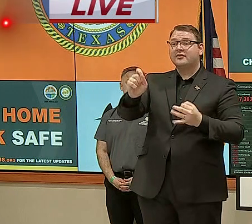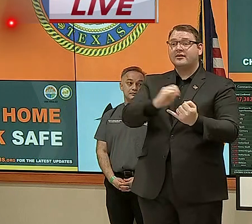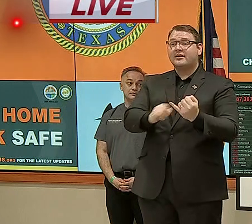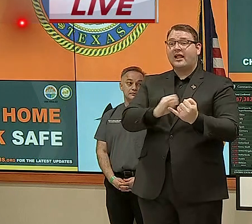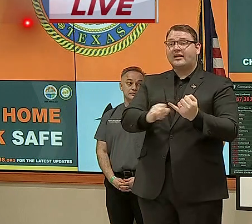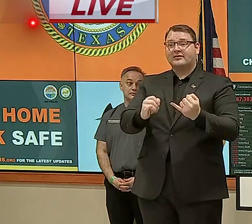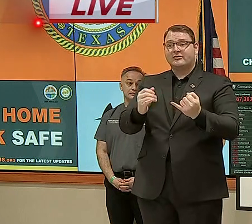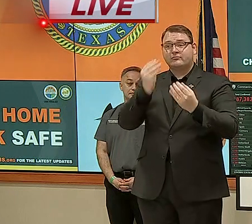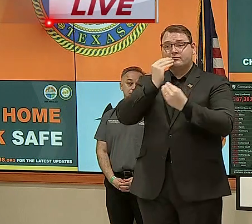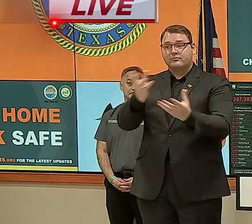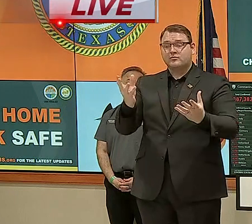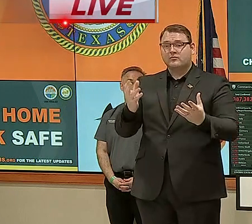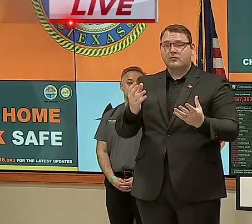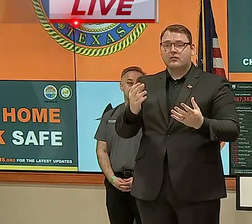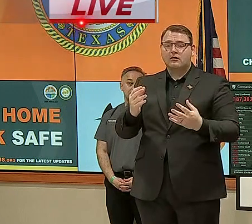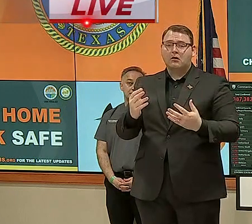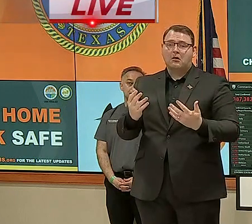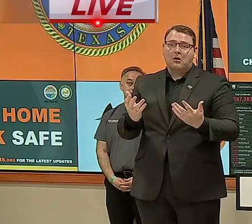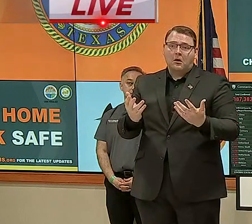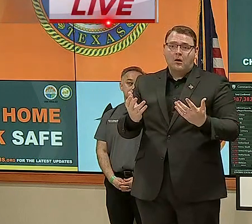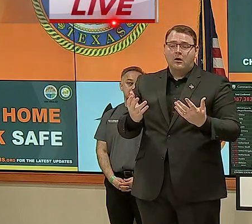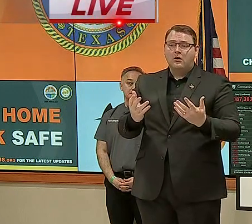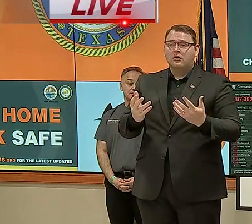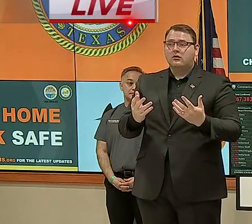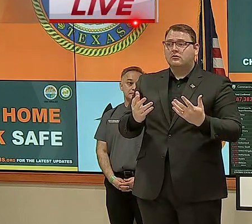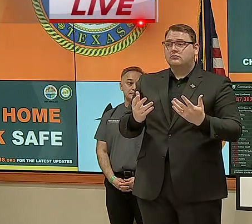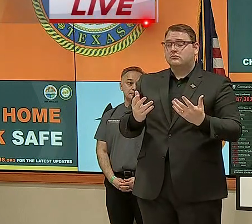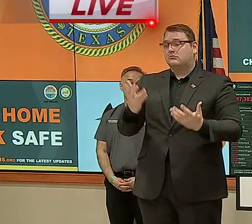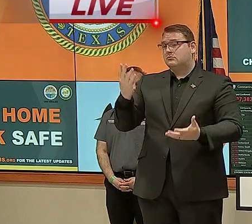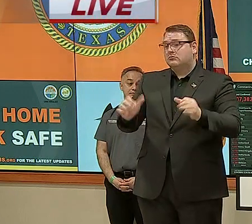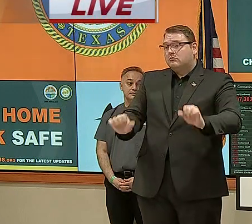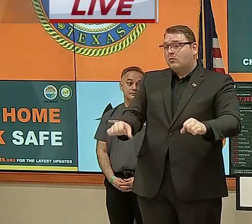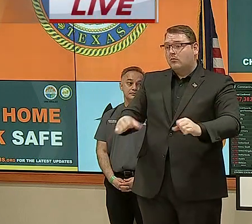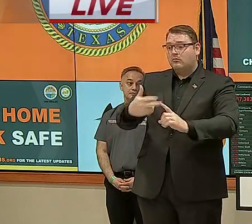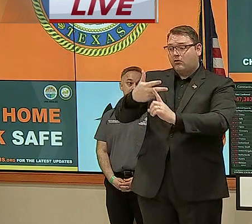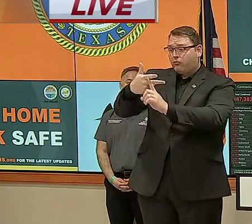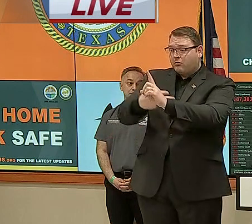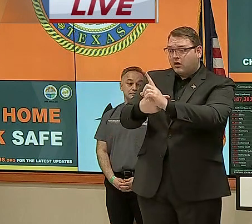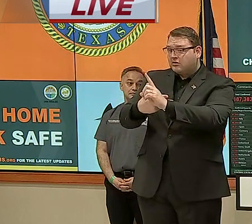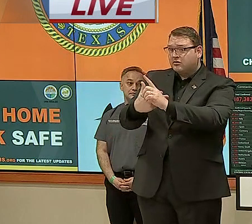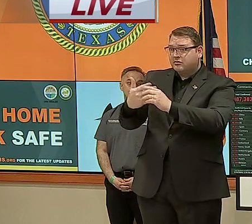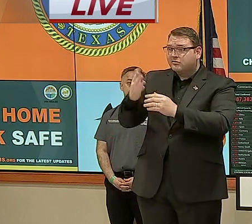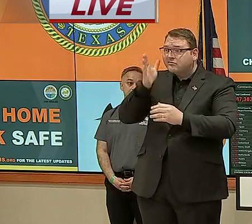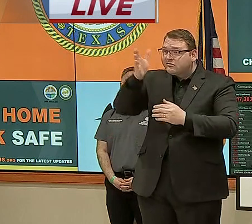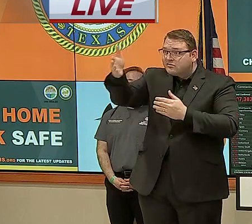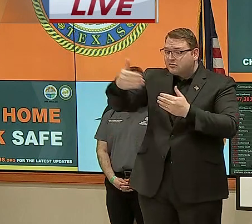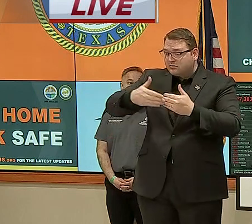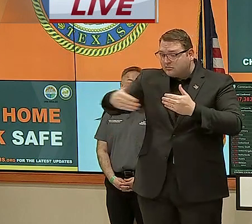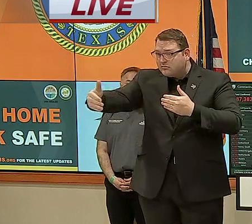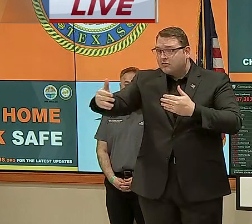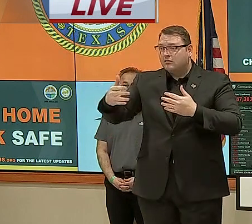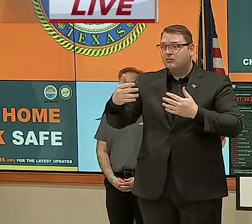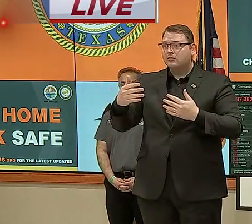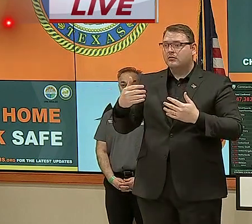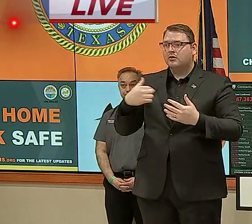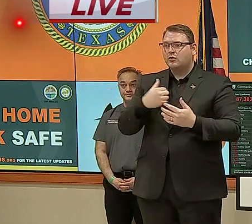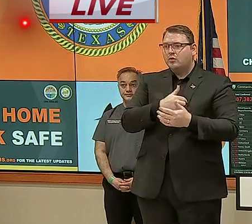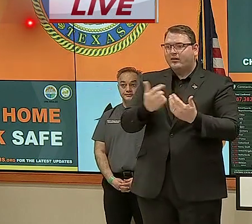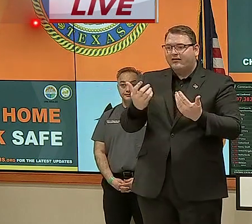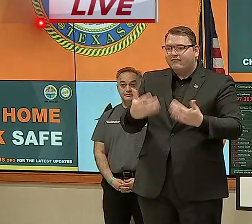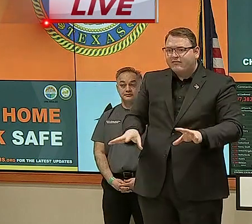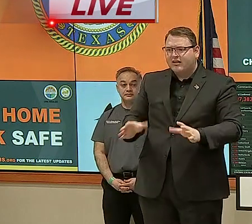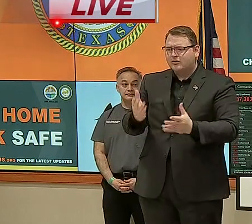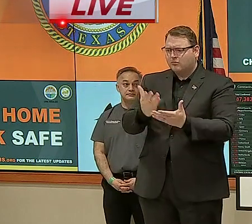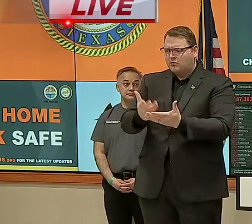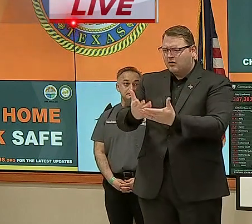occur that 3 months from now, or whenever it is, that we have the evidence that we did blunt it, that we